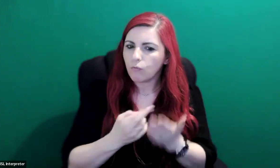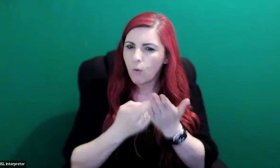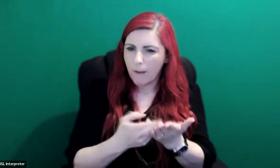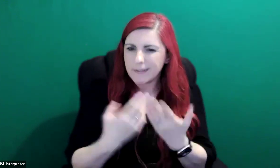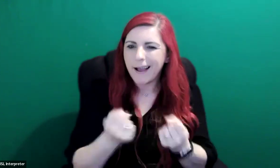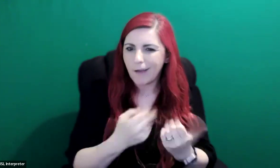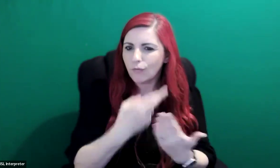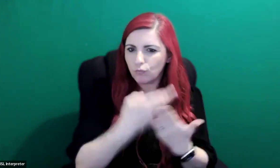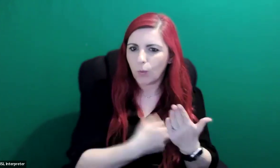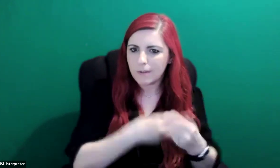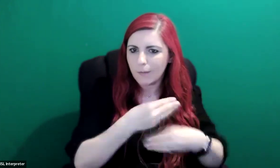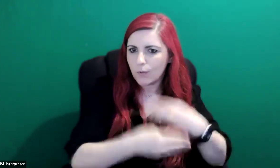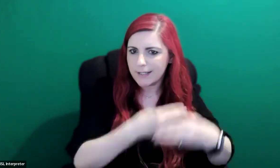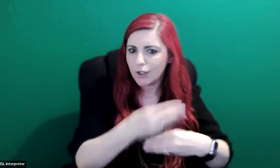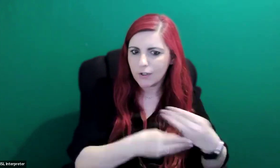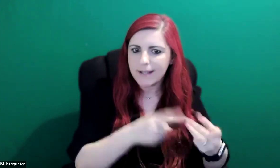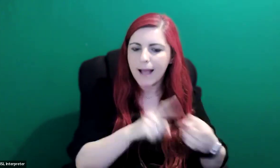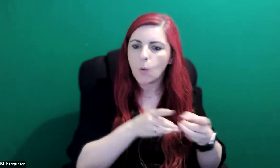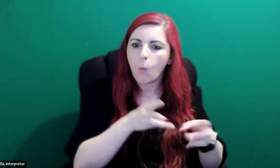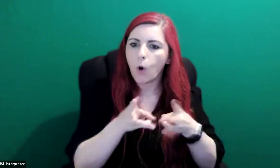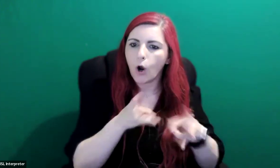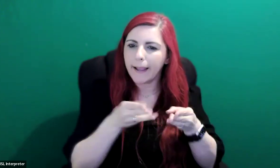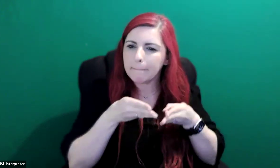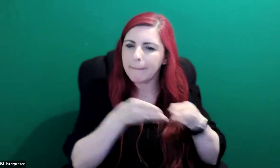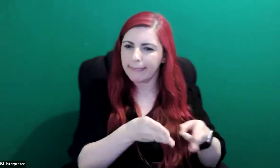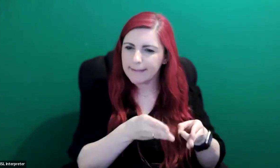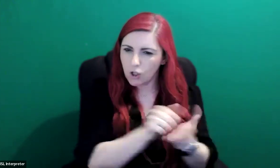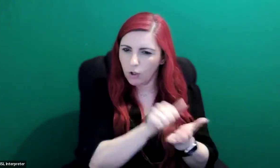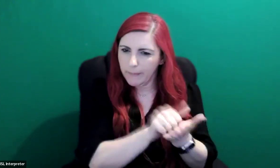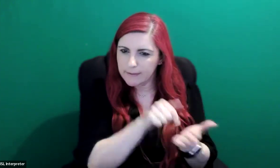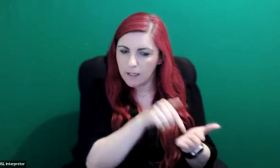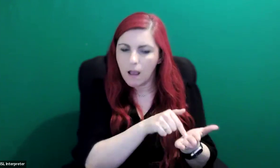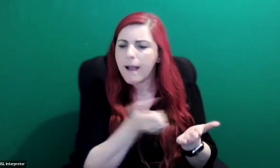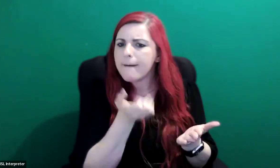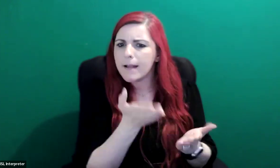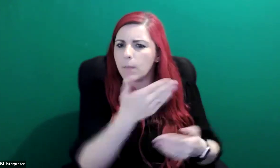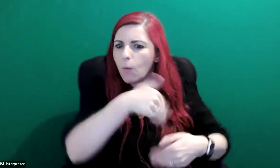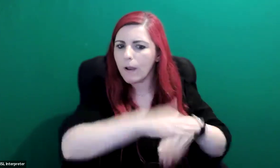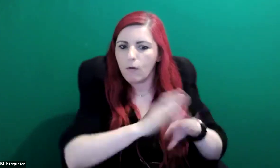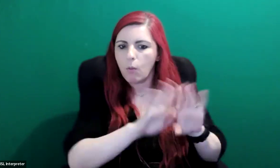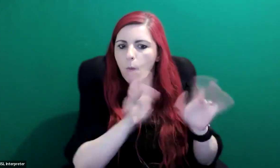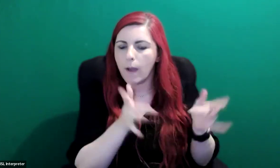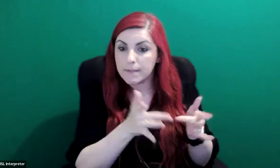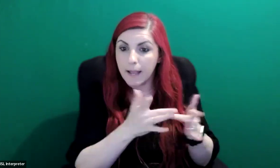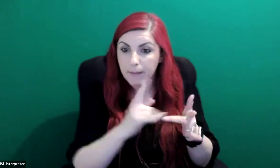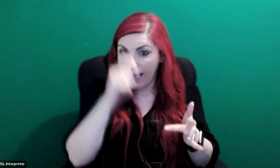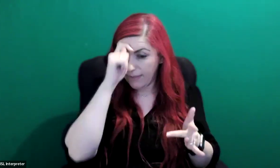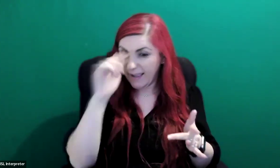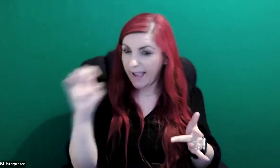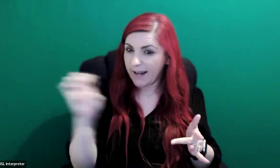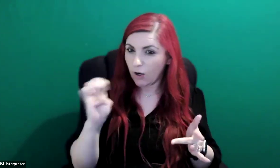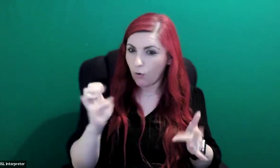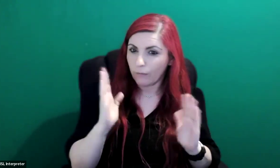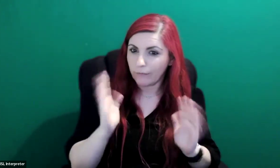of procedures and in the working methods of the committee. You will find that on the website, but I think Eleanor has